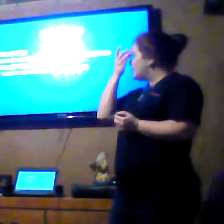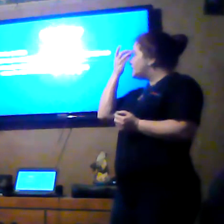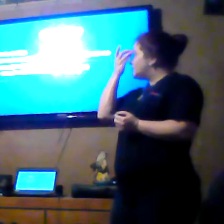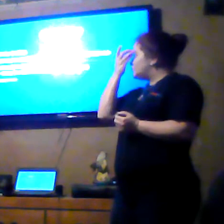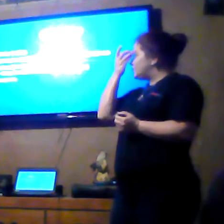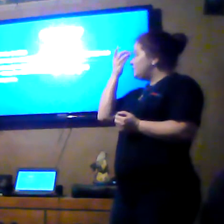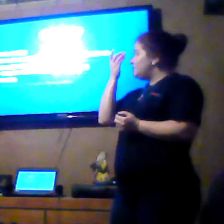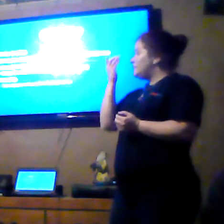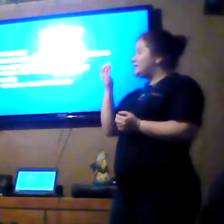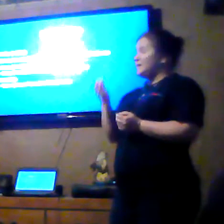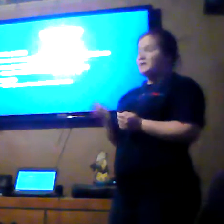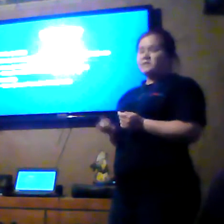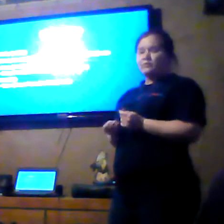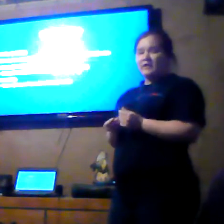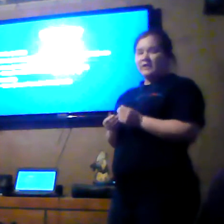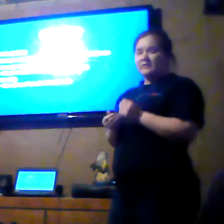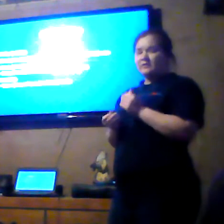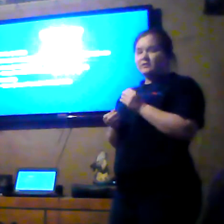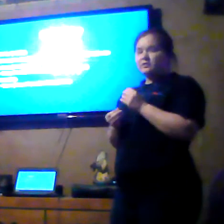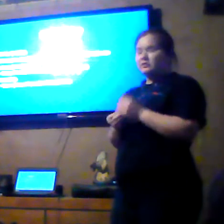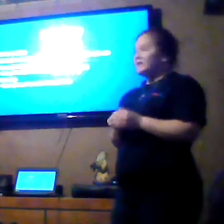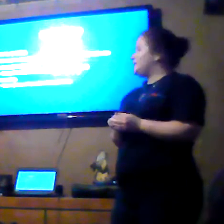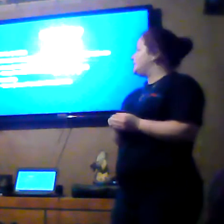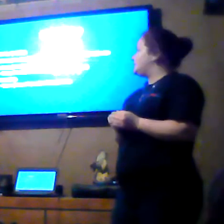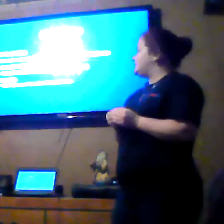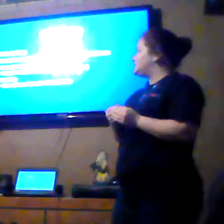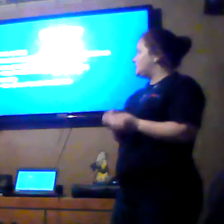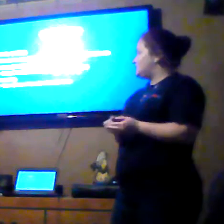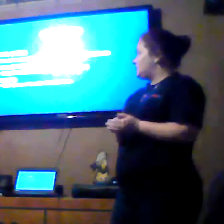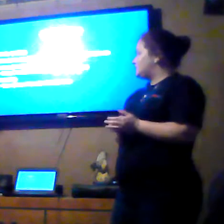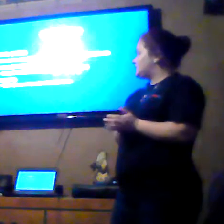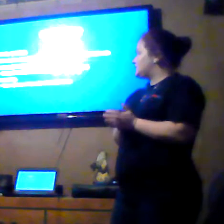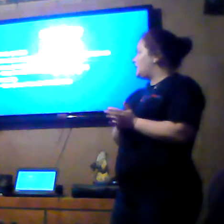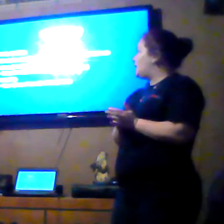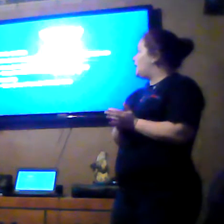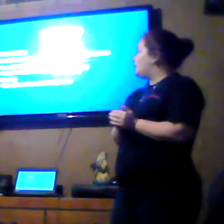So treatment begins with treating the symptoms